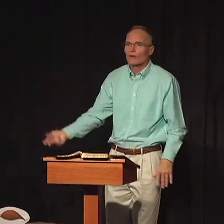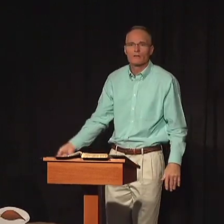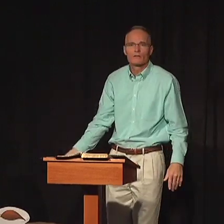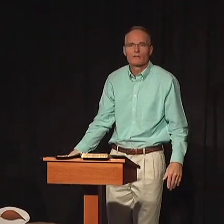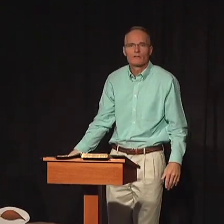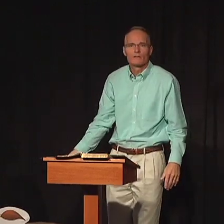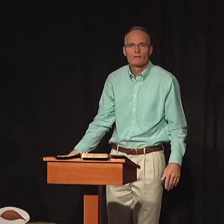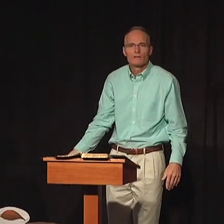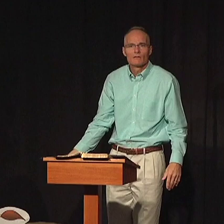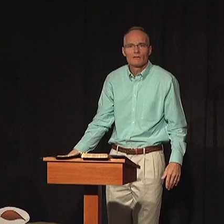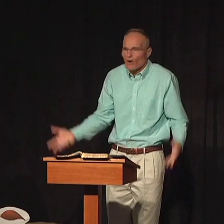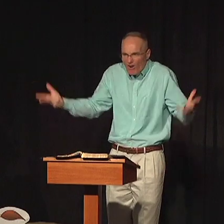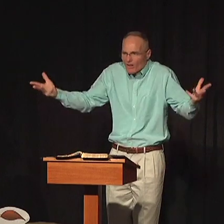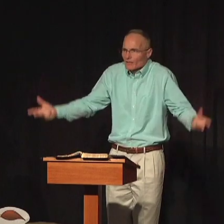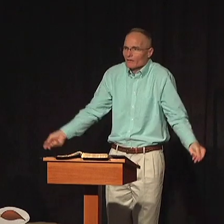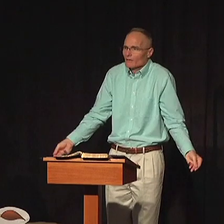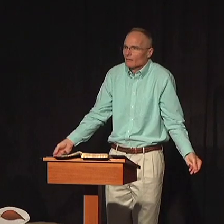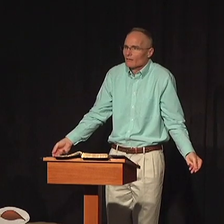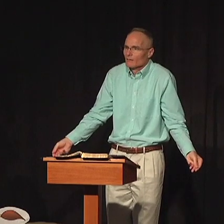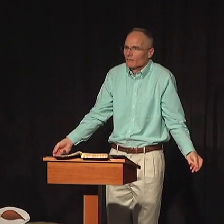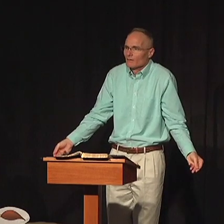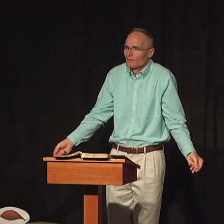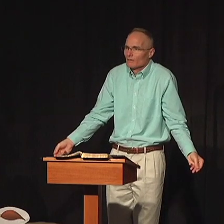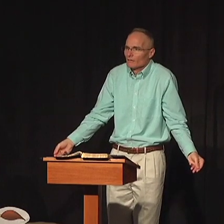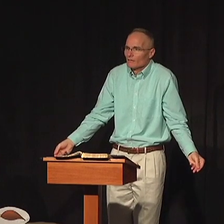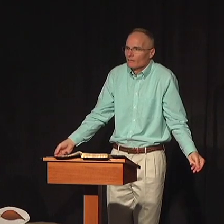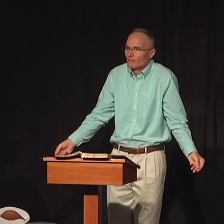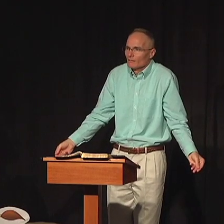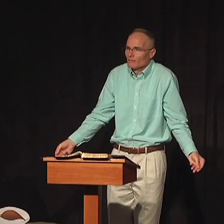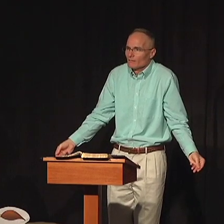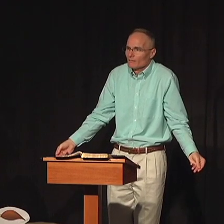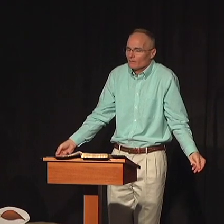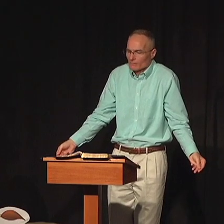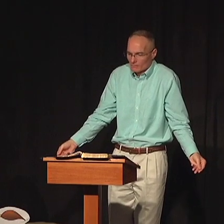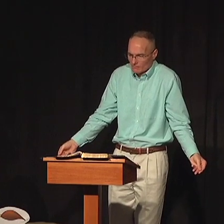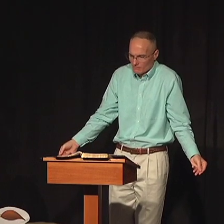of those labels were gone. They were gone.